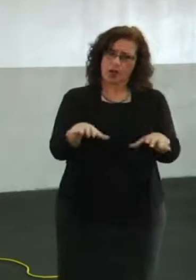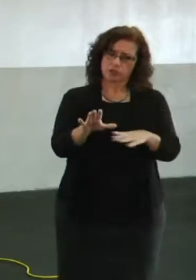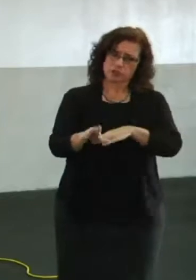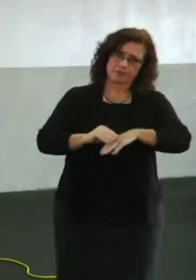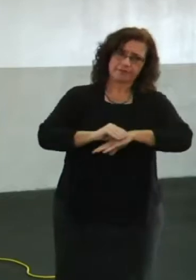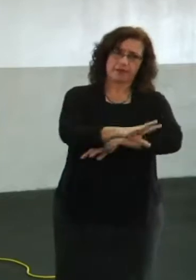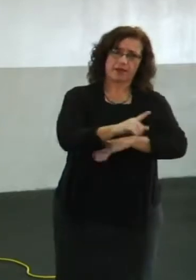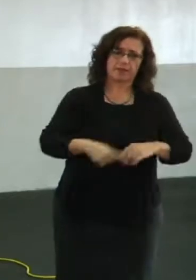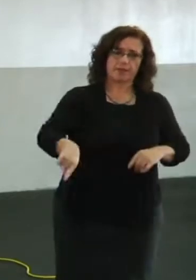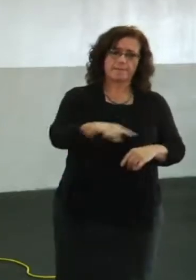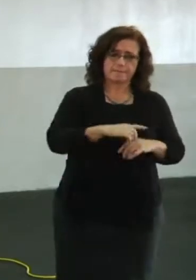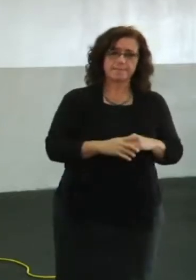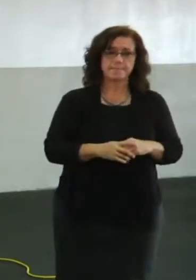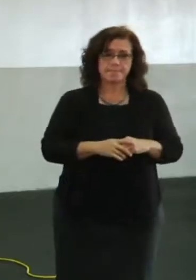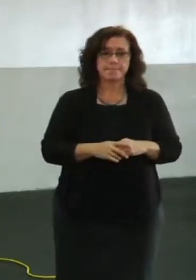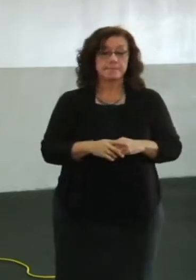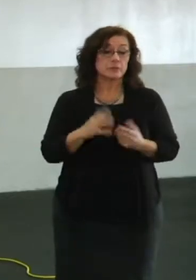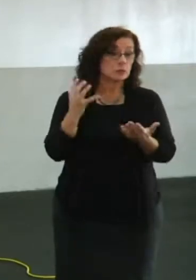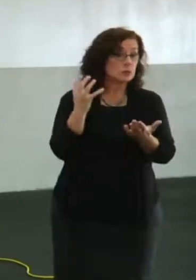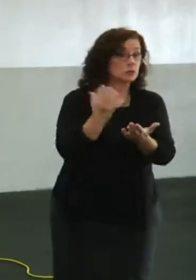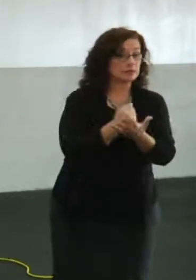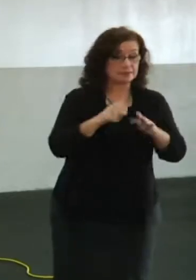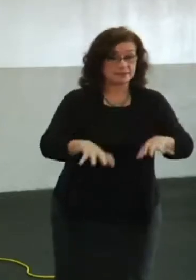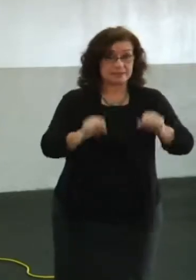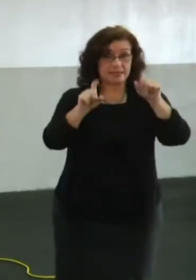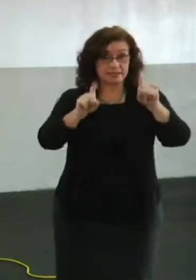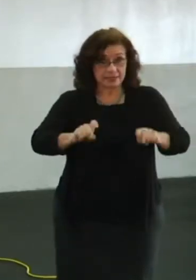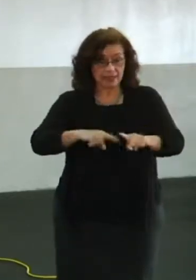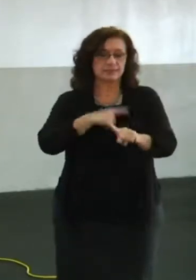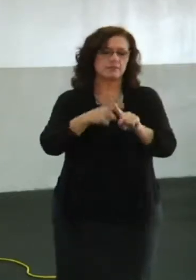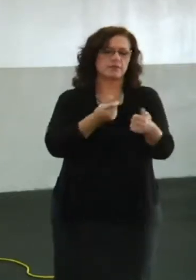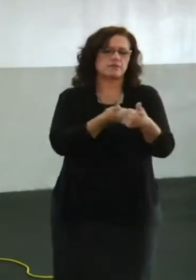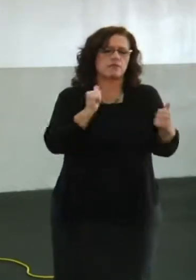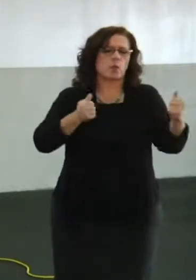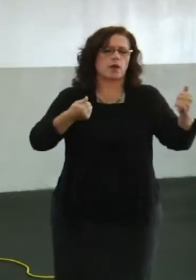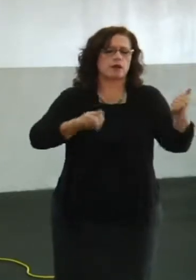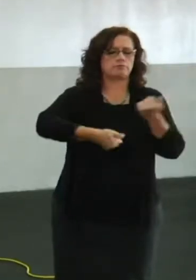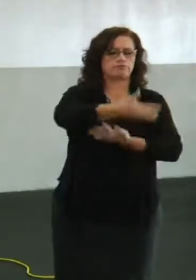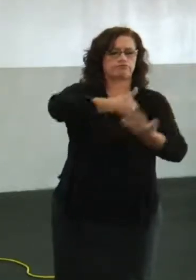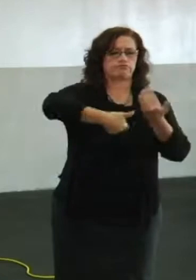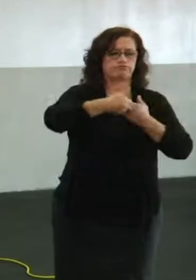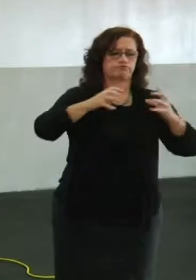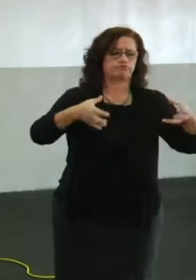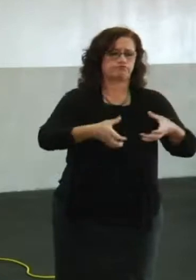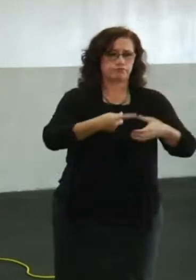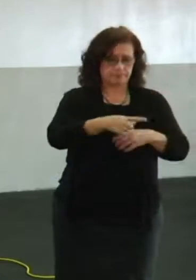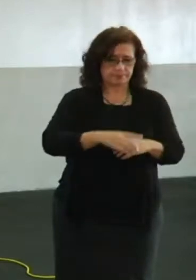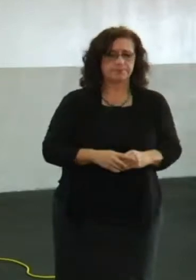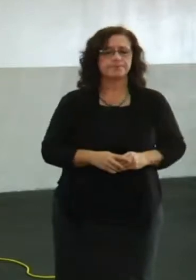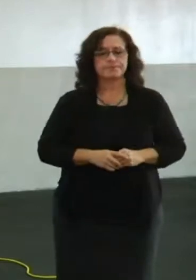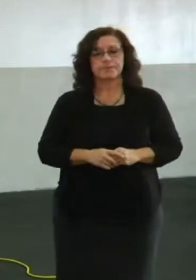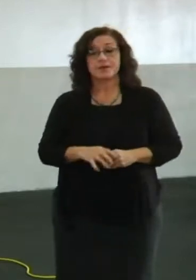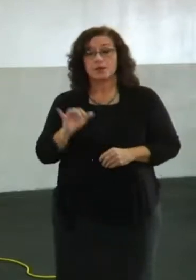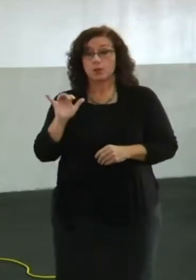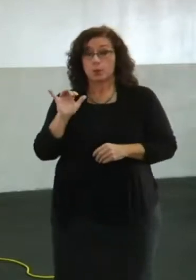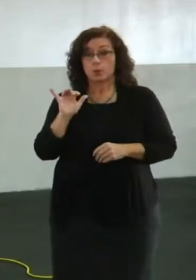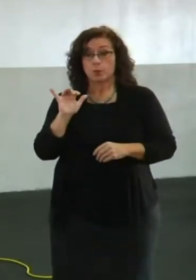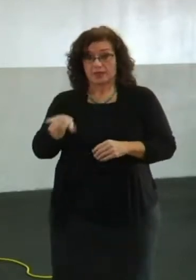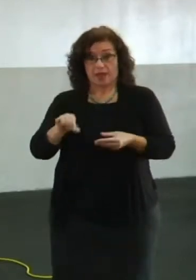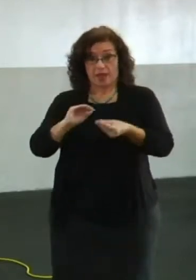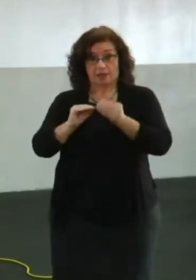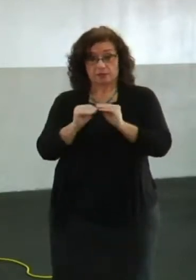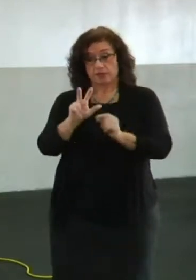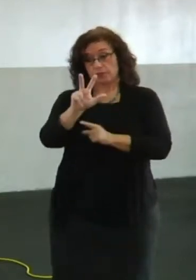get tested and you avoid these large gatherings in order for us to bring these numbers down. With the 305, we will now have